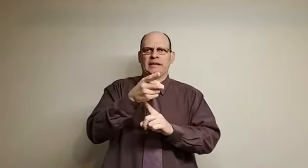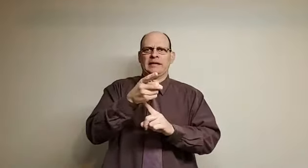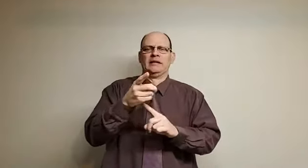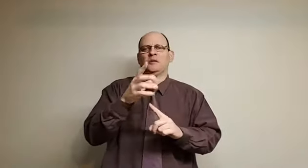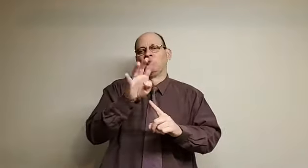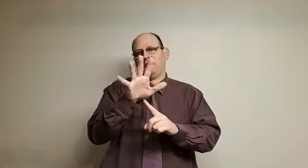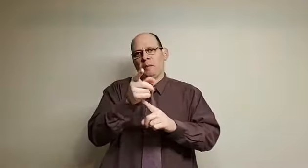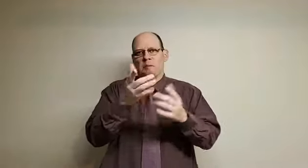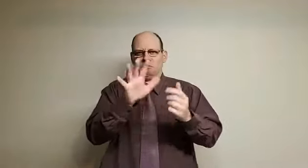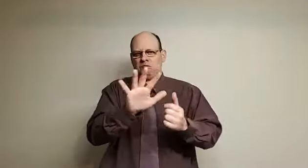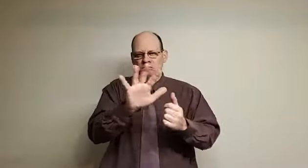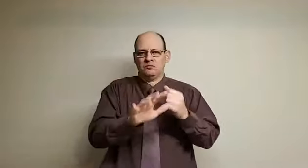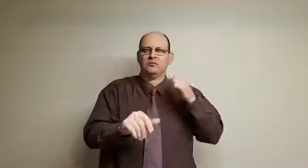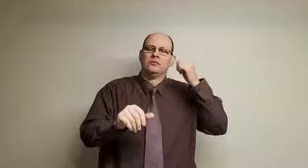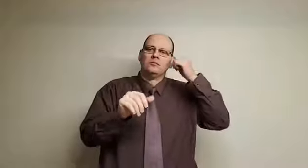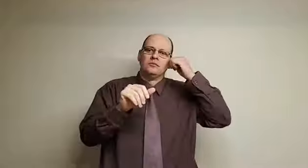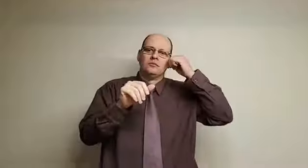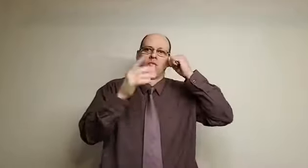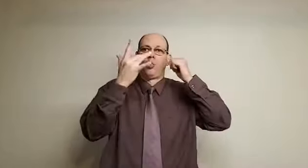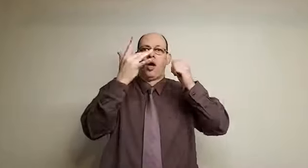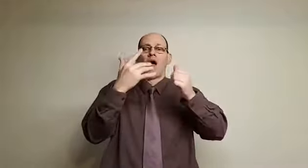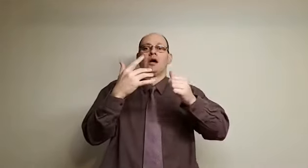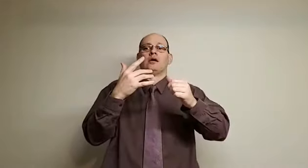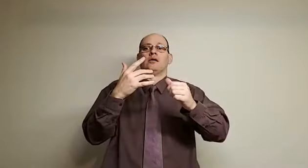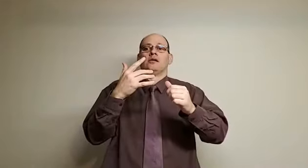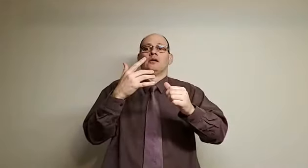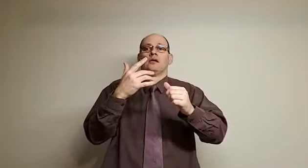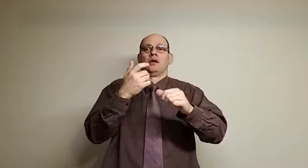week and this morning will be about 45 minutes